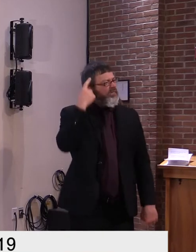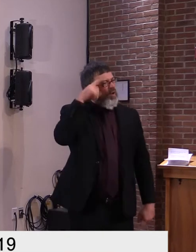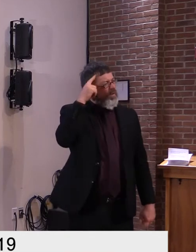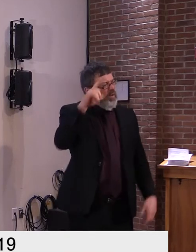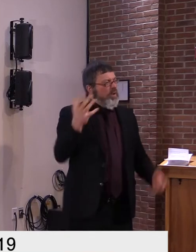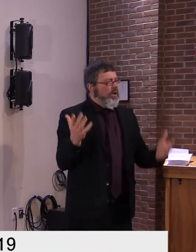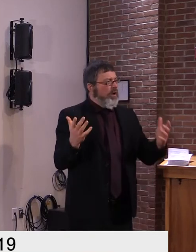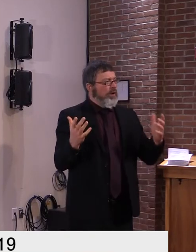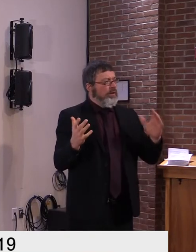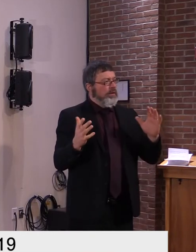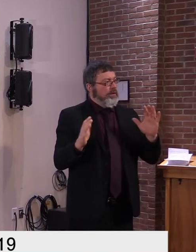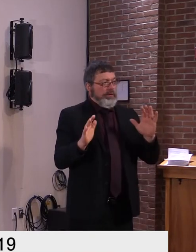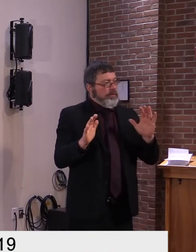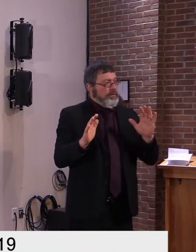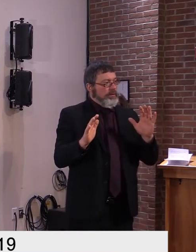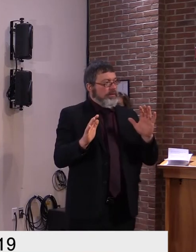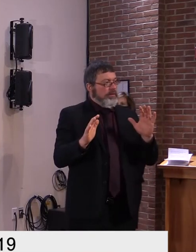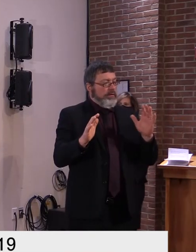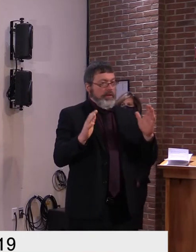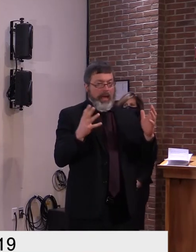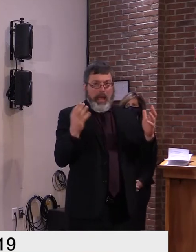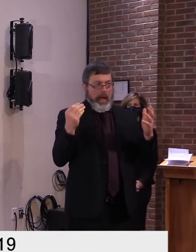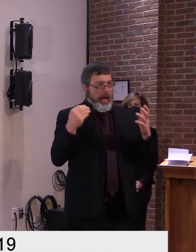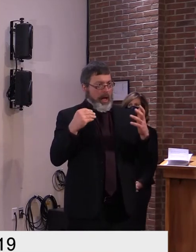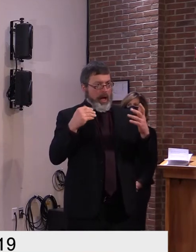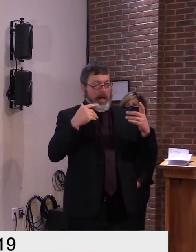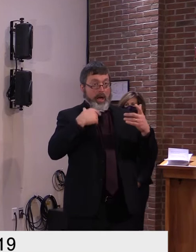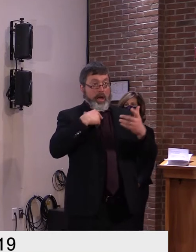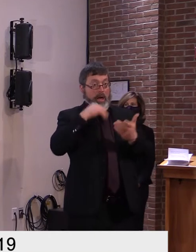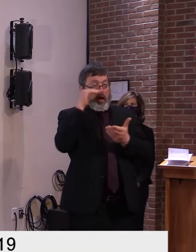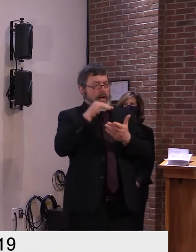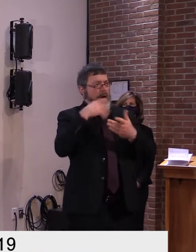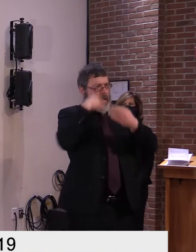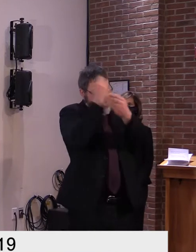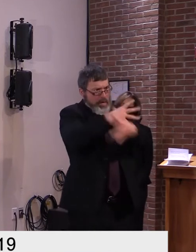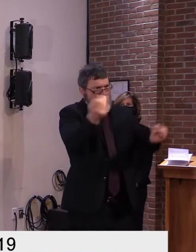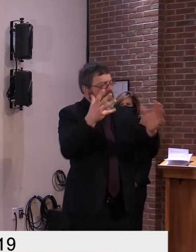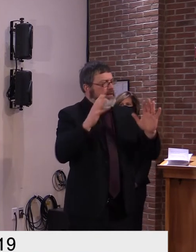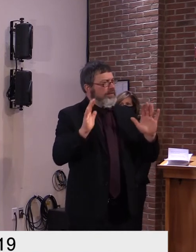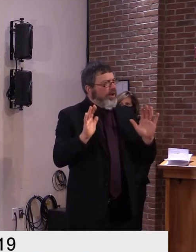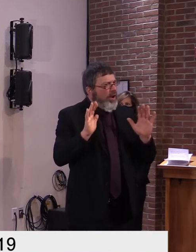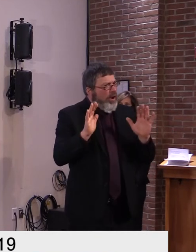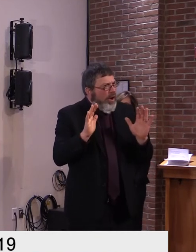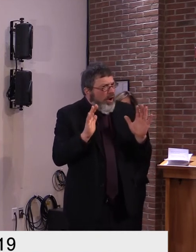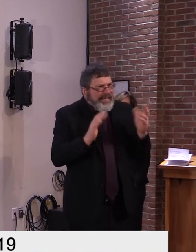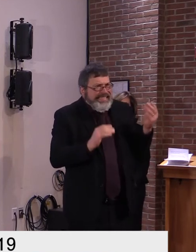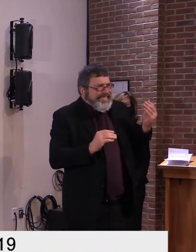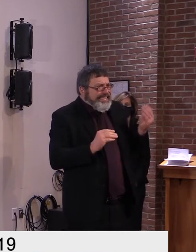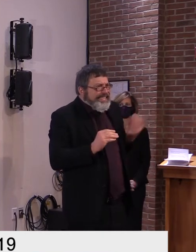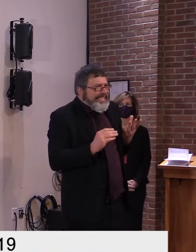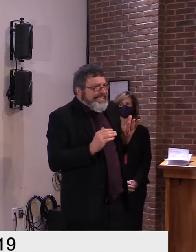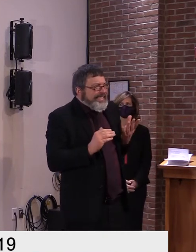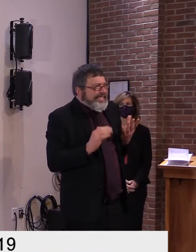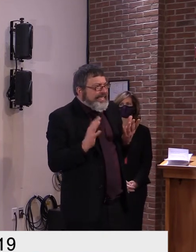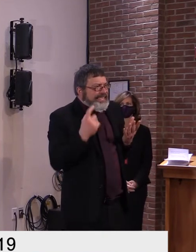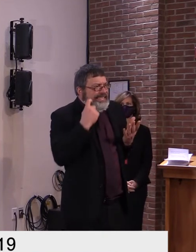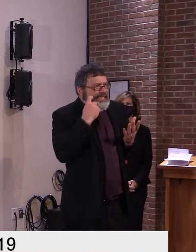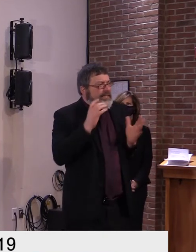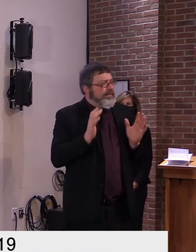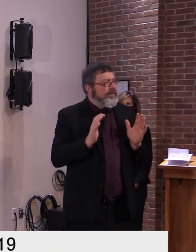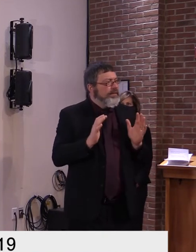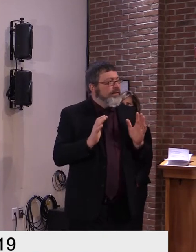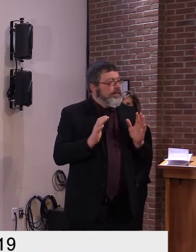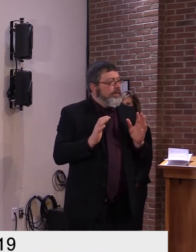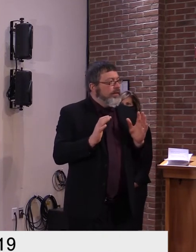So there's no understanding of what this really means. I've heard, but not had it